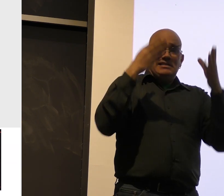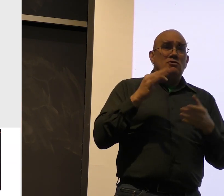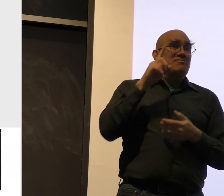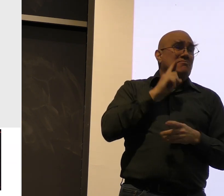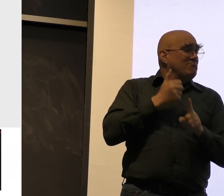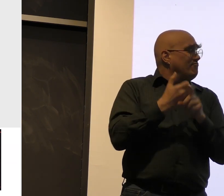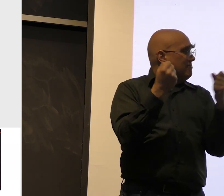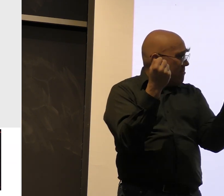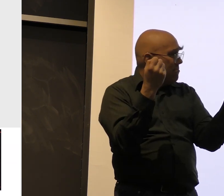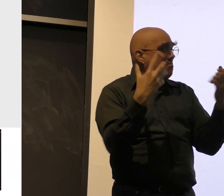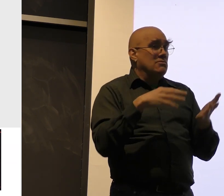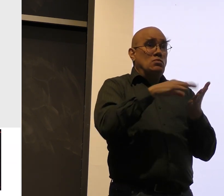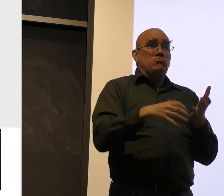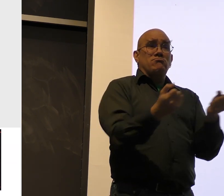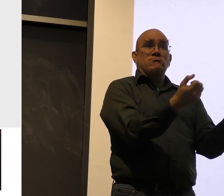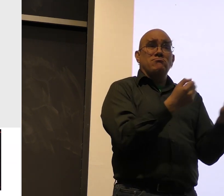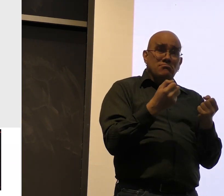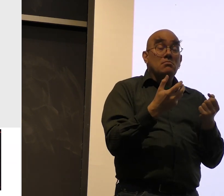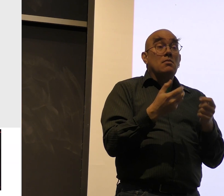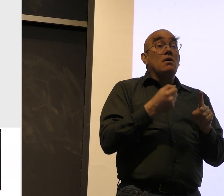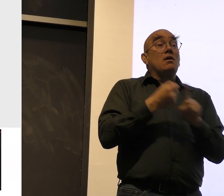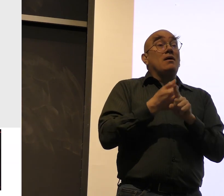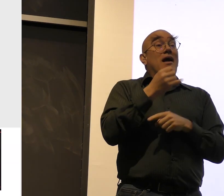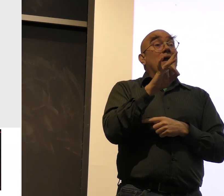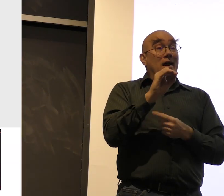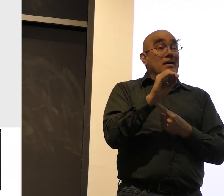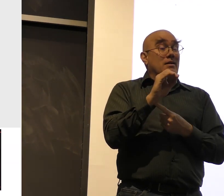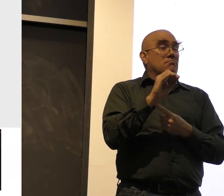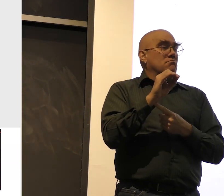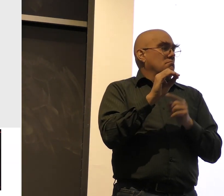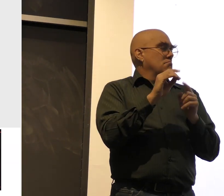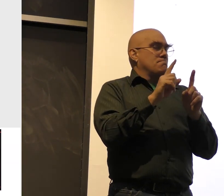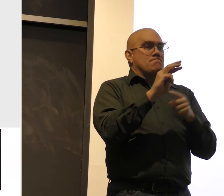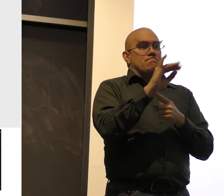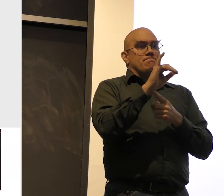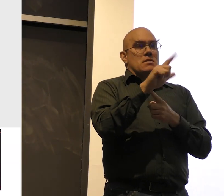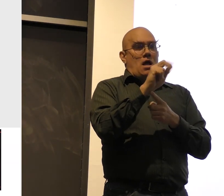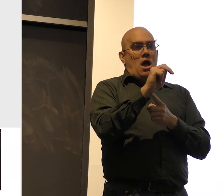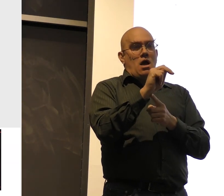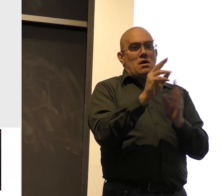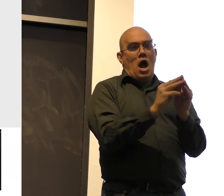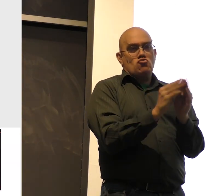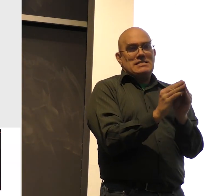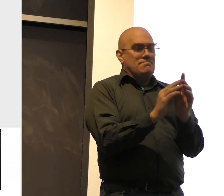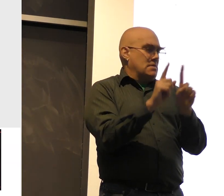instruction. They were teachers of the deaf who used ASL, all the students signed, and then in 1880, we had the Milan